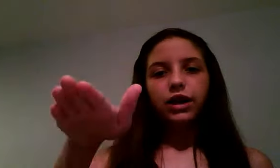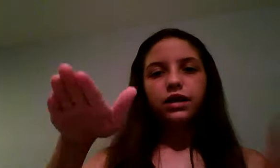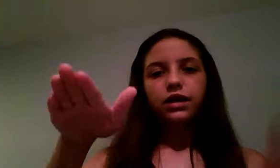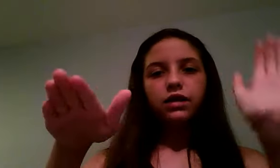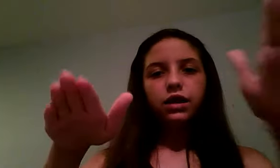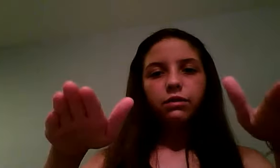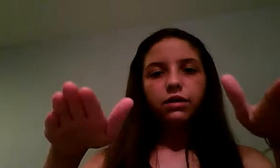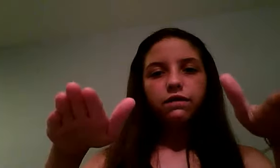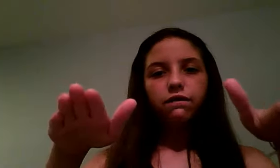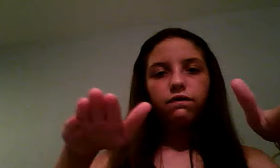like this and then another one.